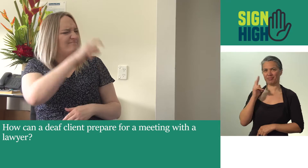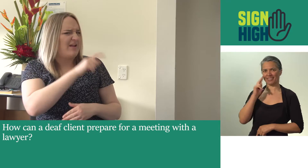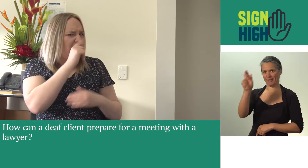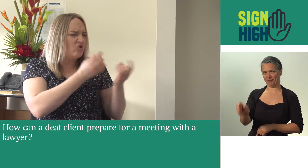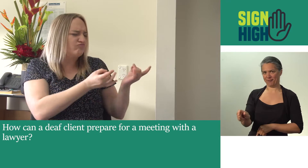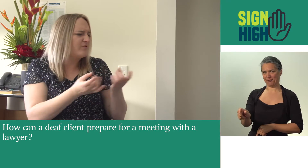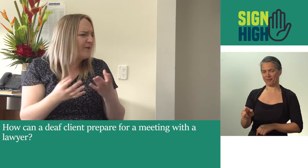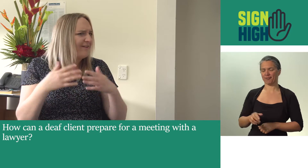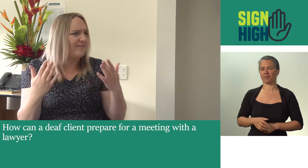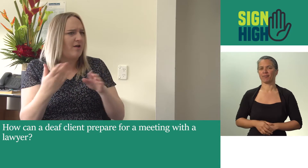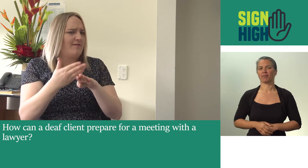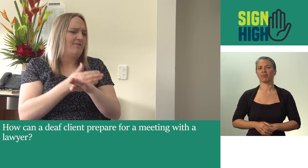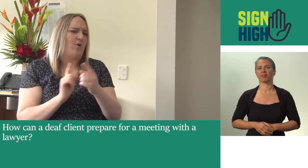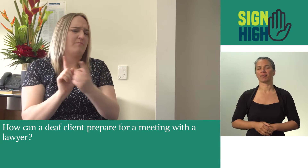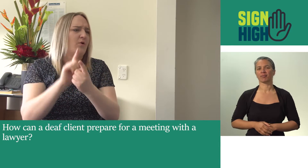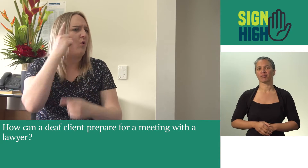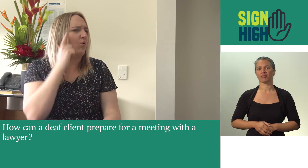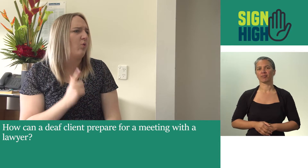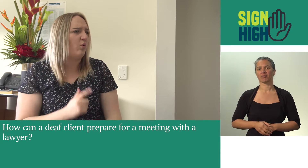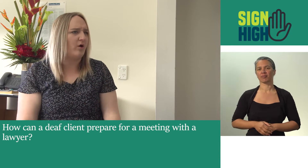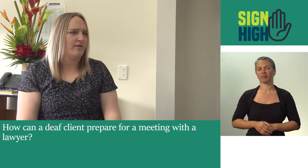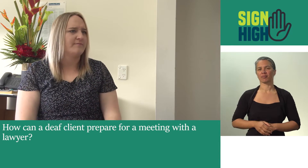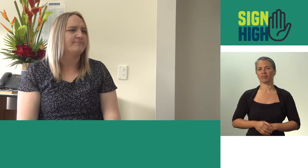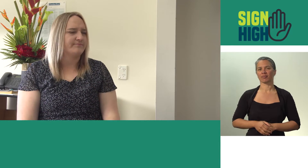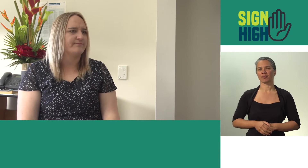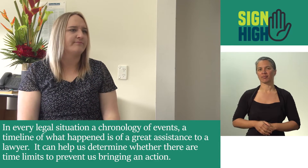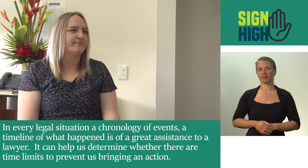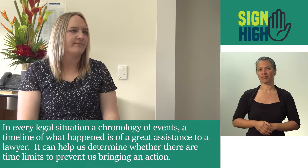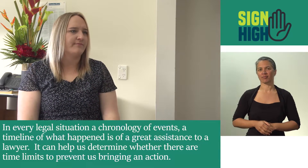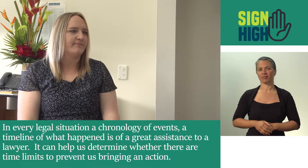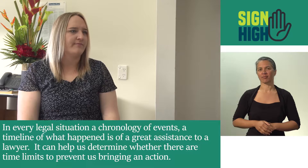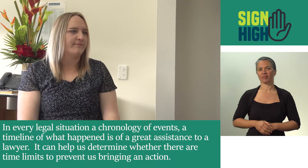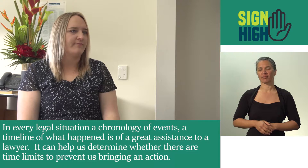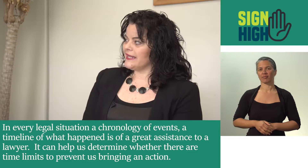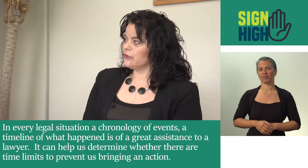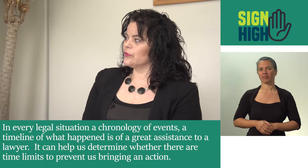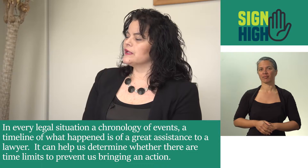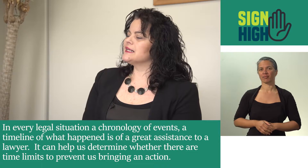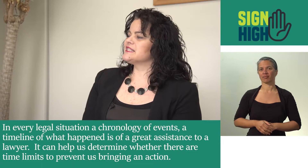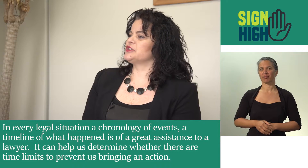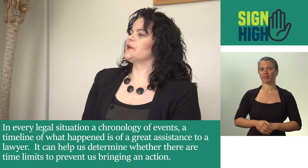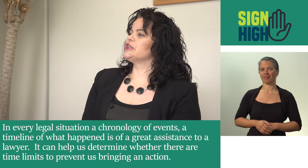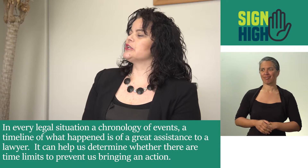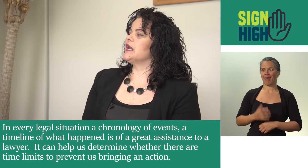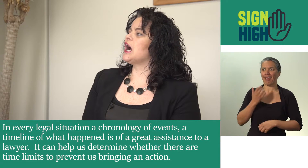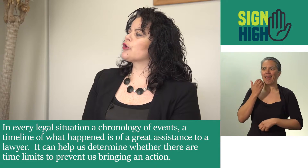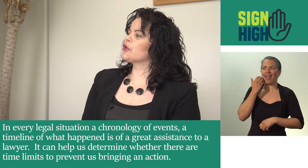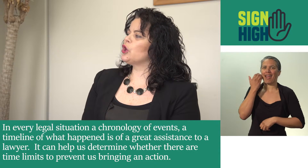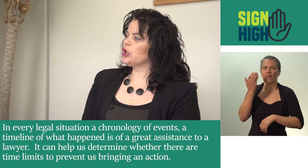How can a deaf client prepare for a meeting with a lawyer? In every legal situation, a